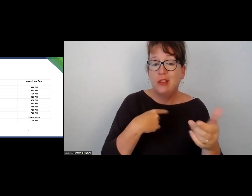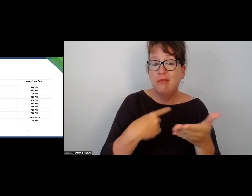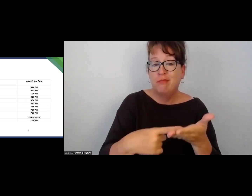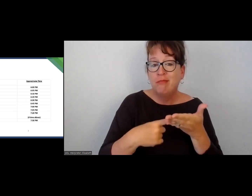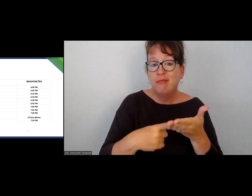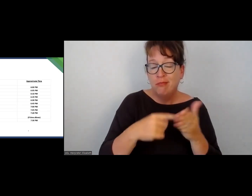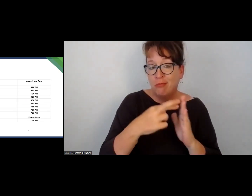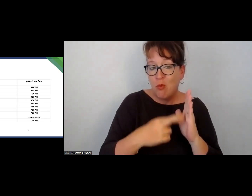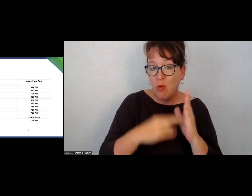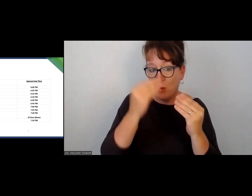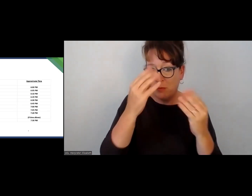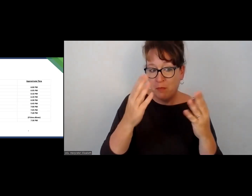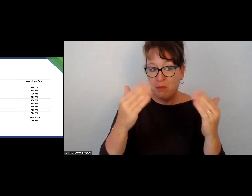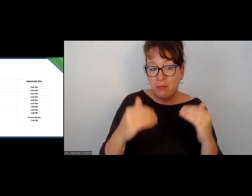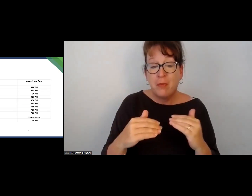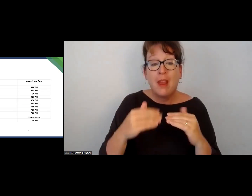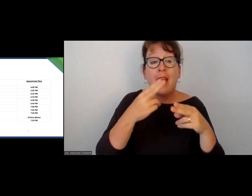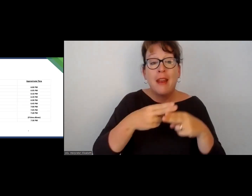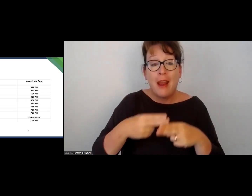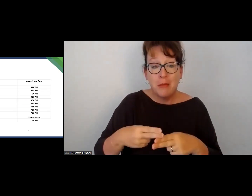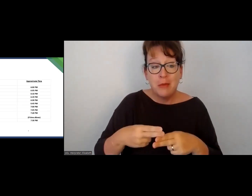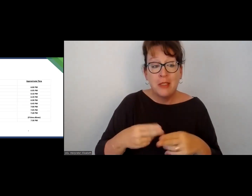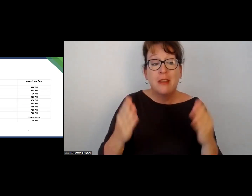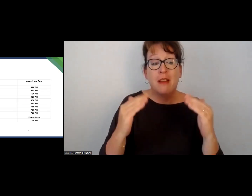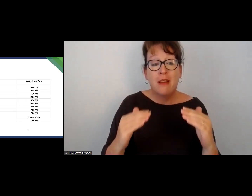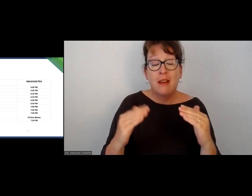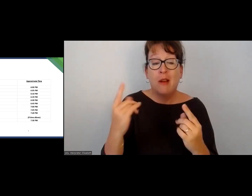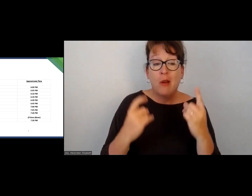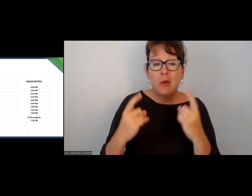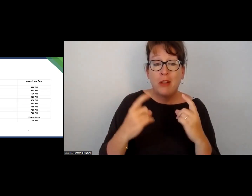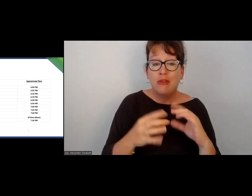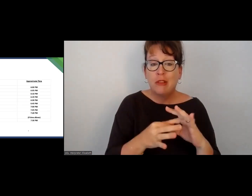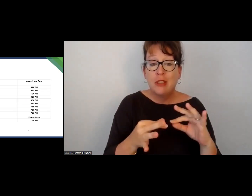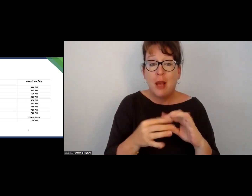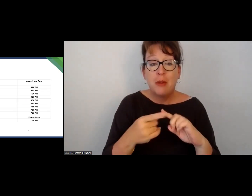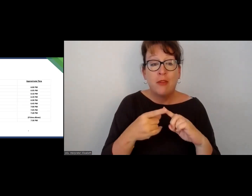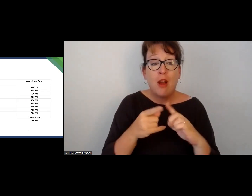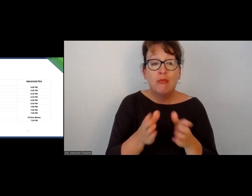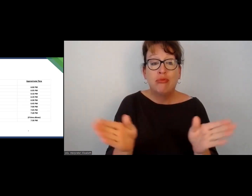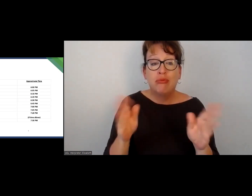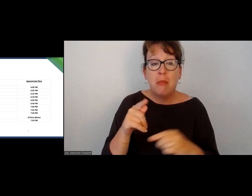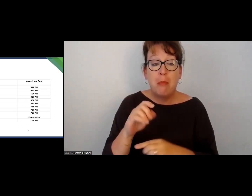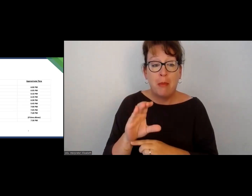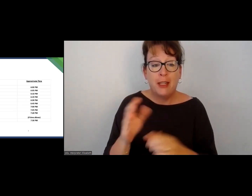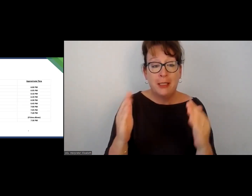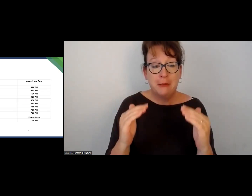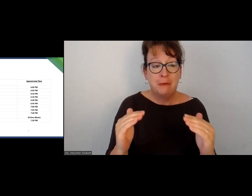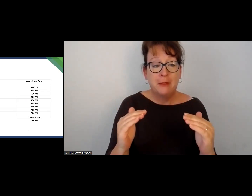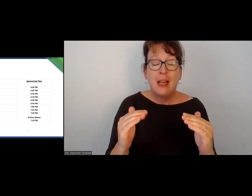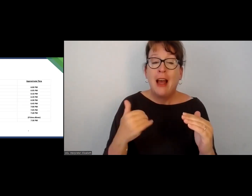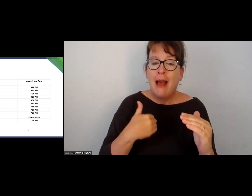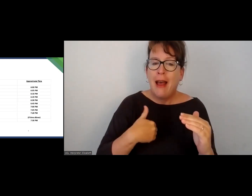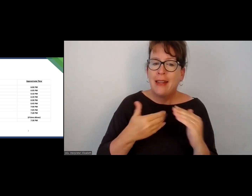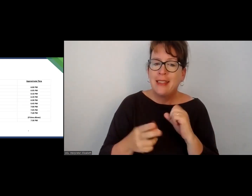take questions from the comments from the public and questions. And I did allow a little bit of time